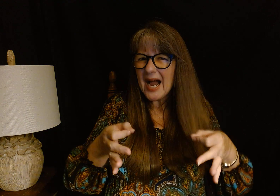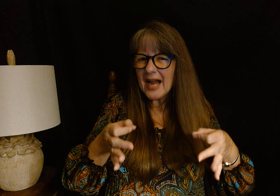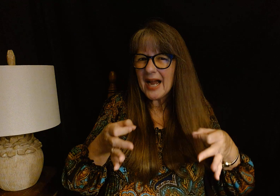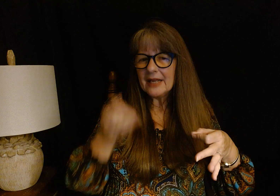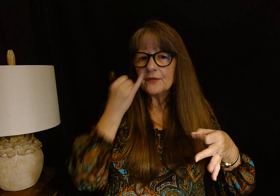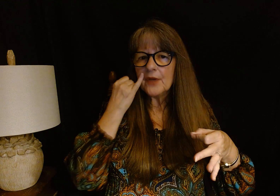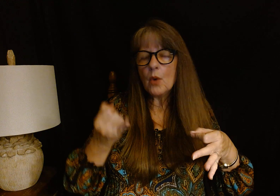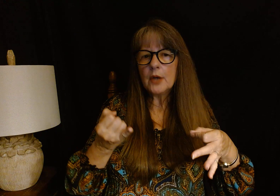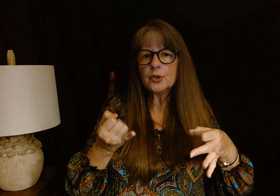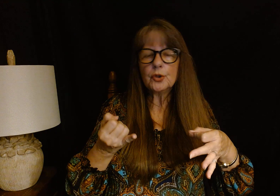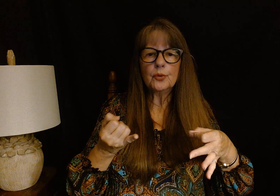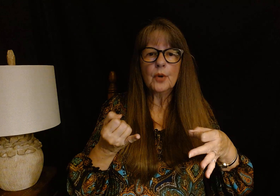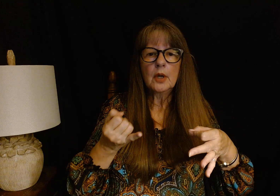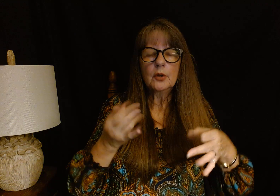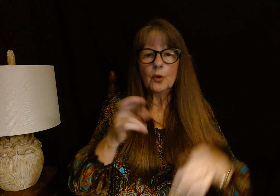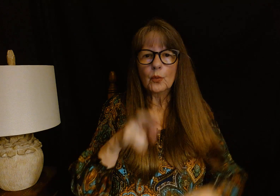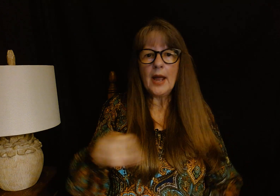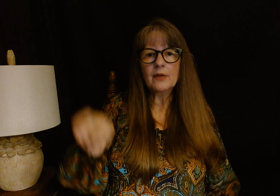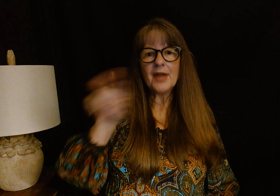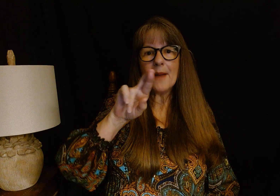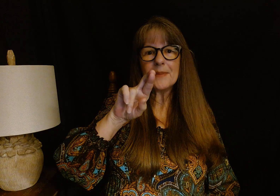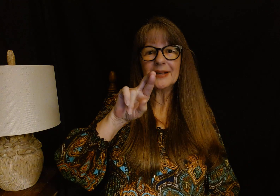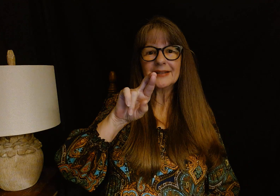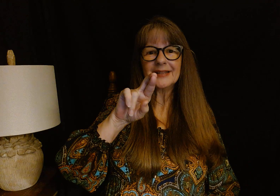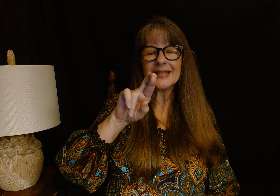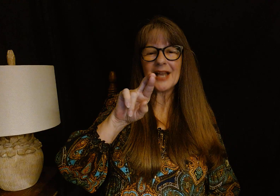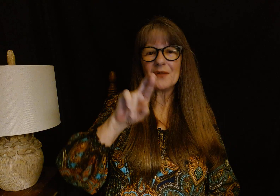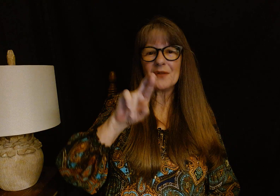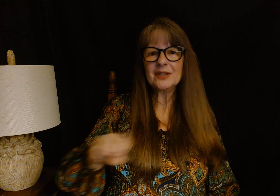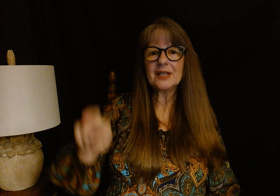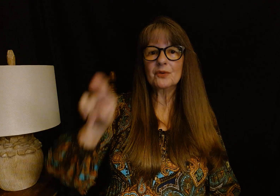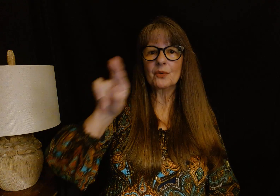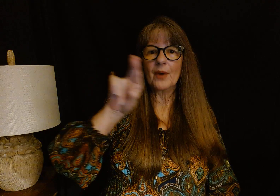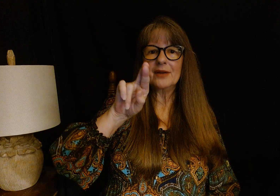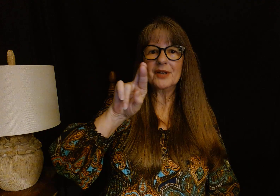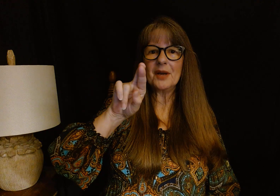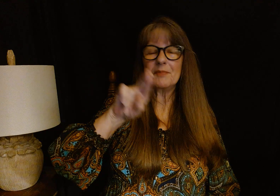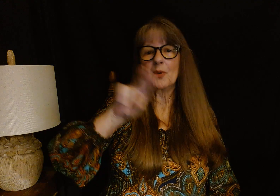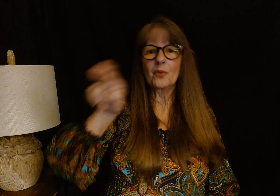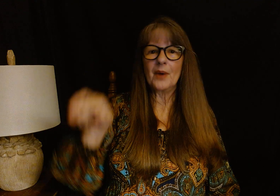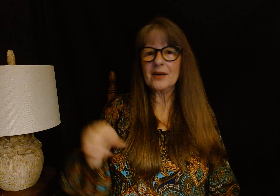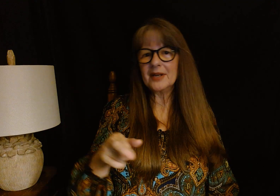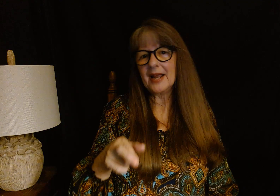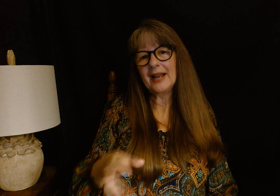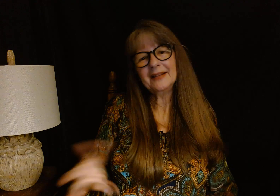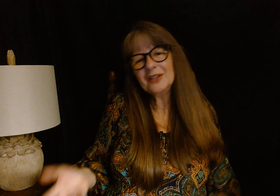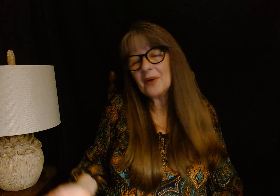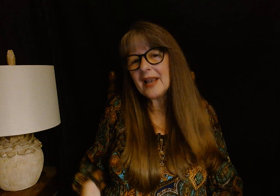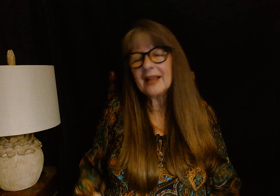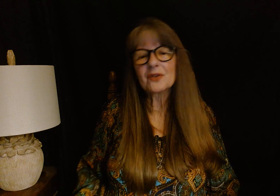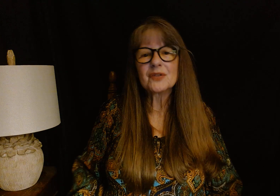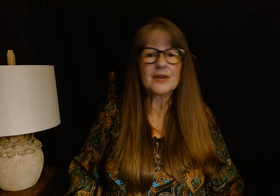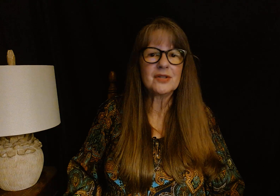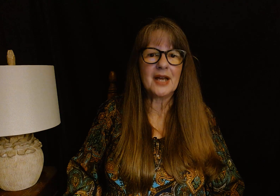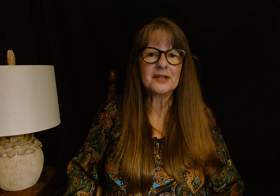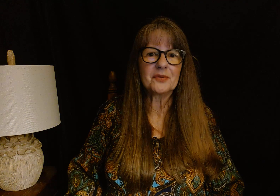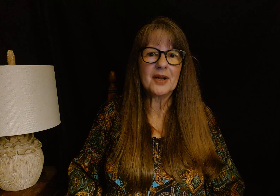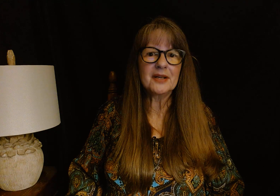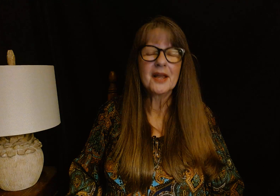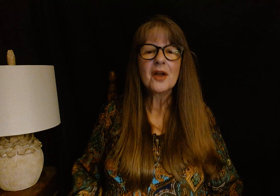decide if they want to round up. That's kind of fun. So you rounding up or rounding down. I like those fun signs, right? So